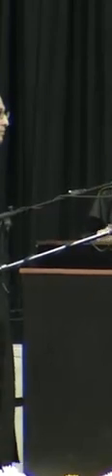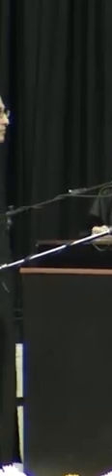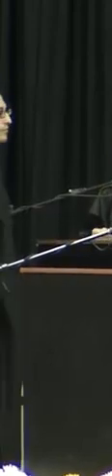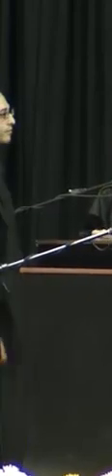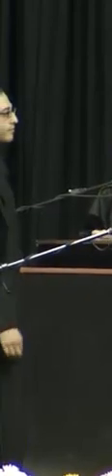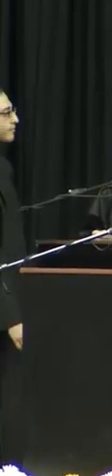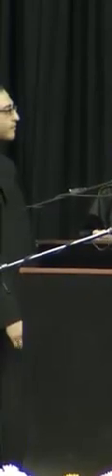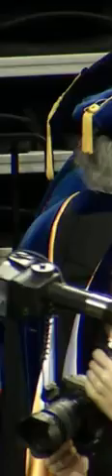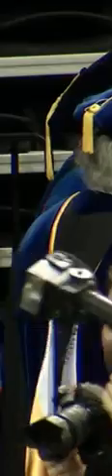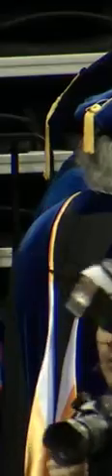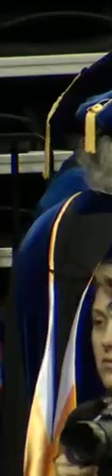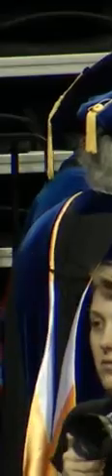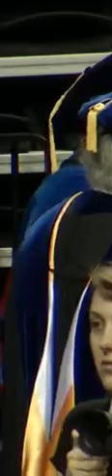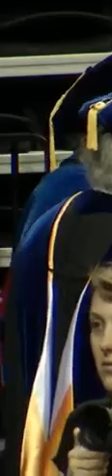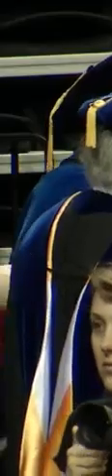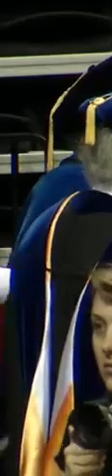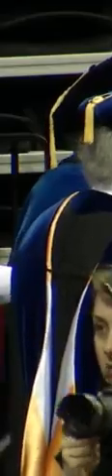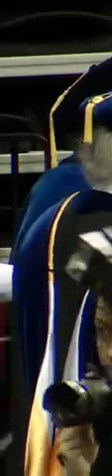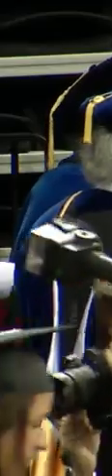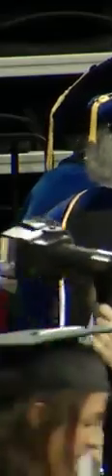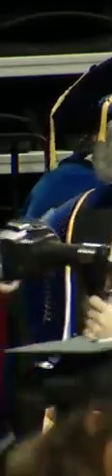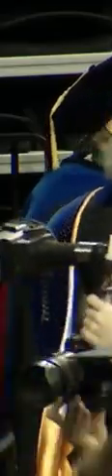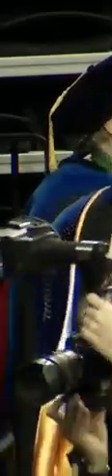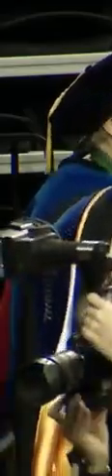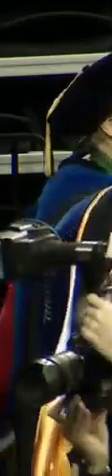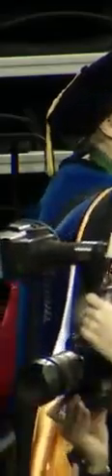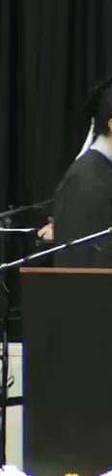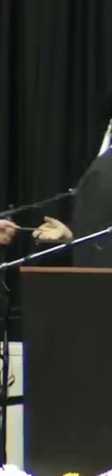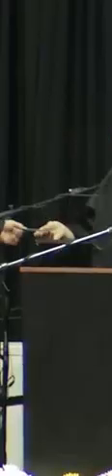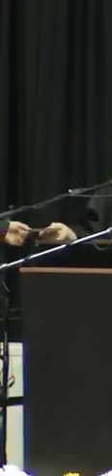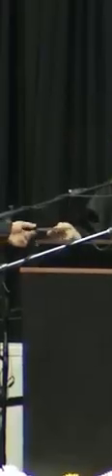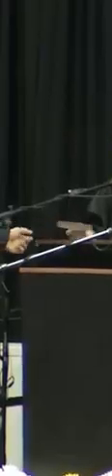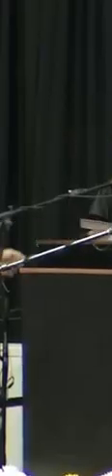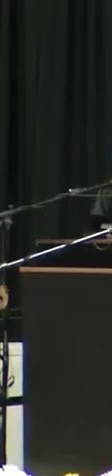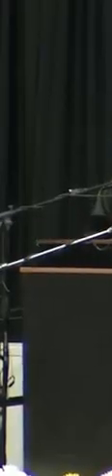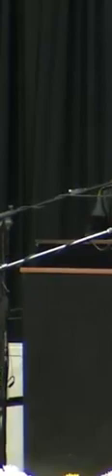Molly Martin. Samuel Eggman.